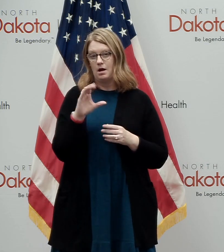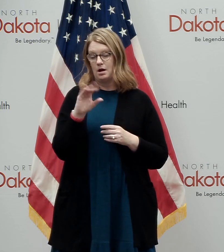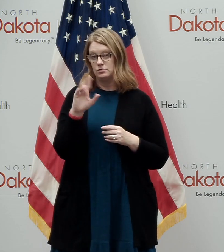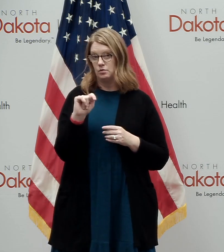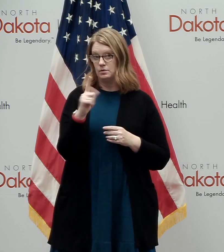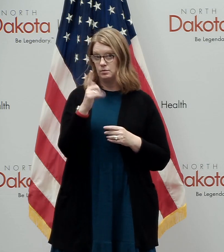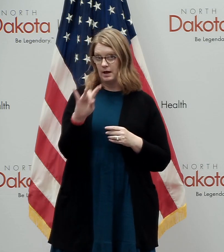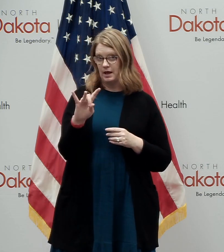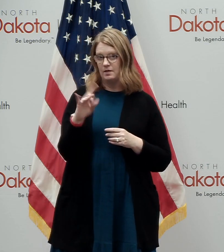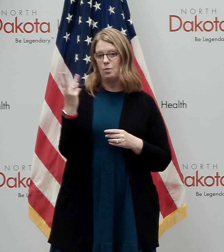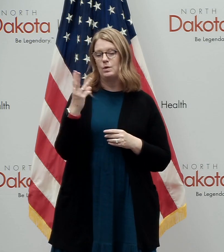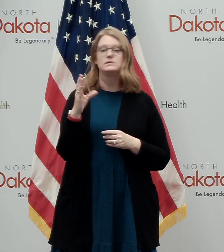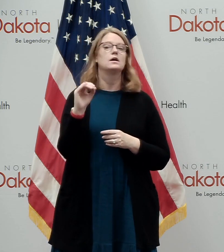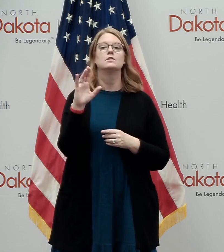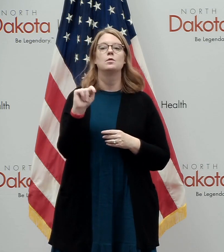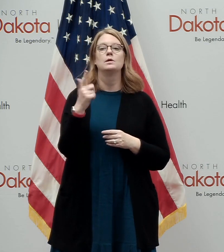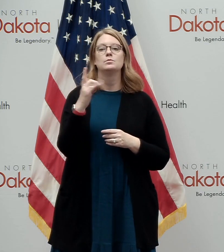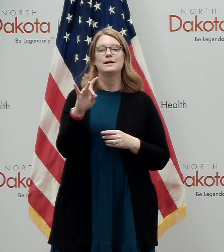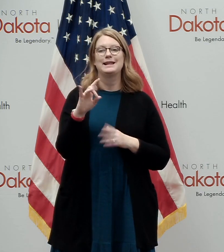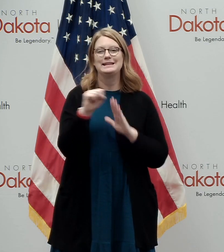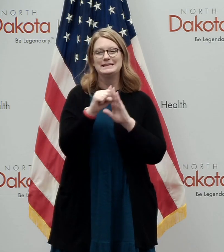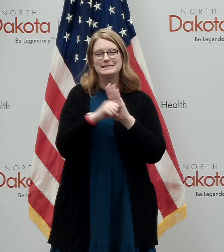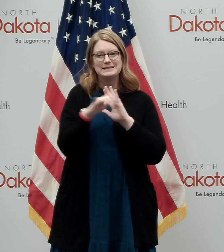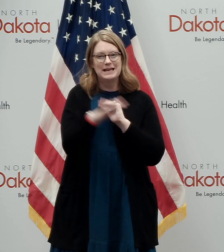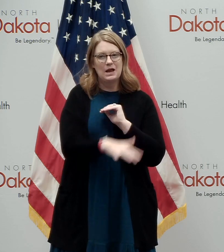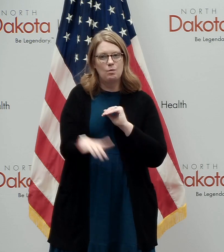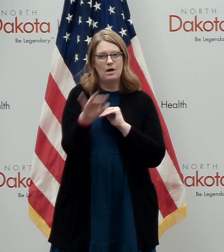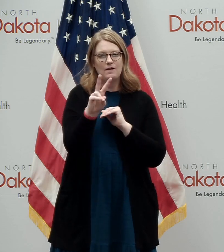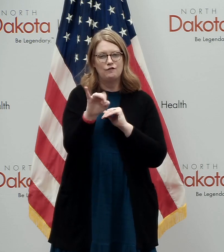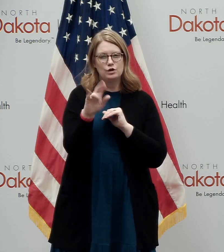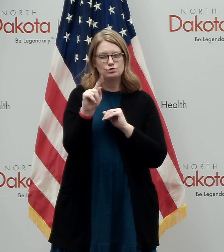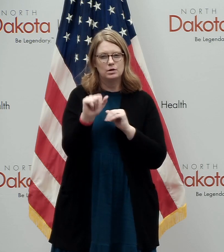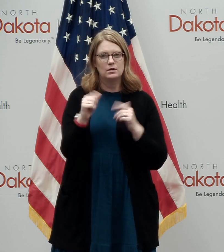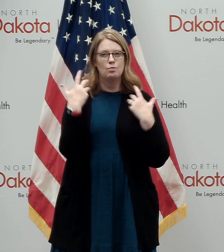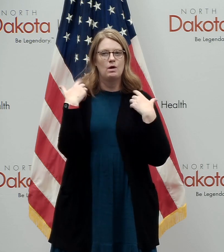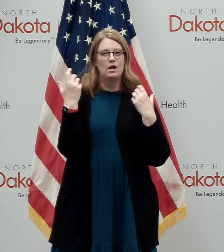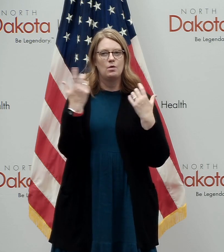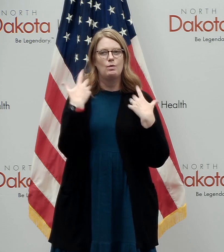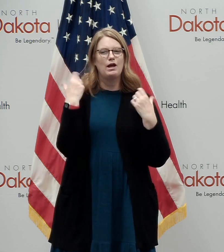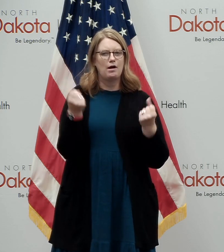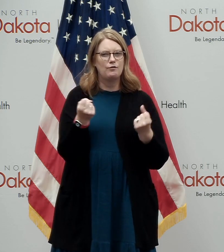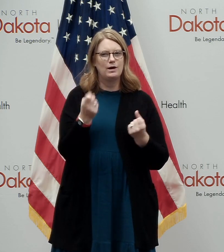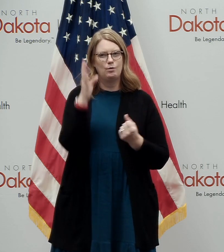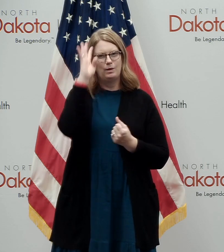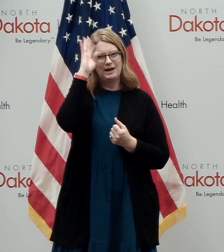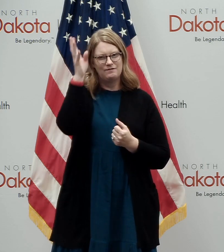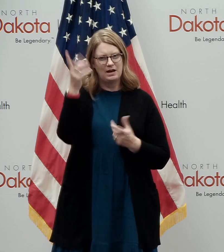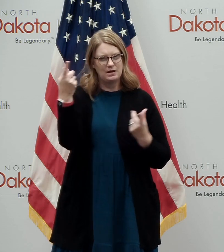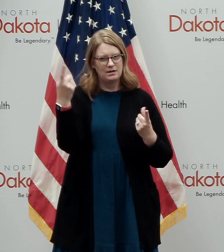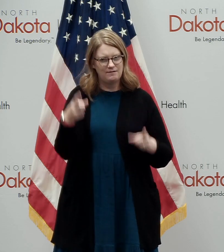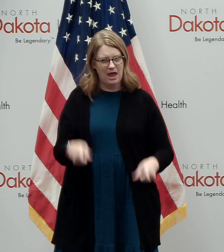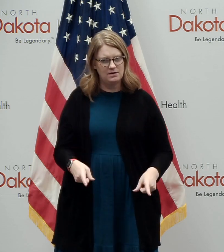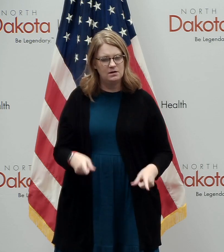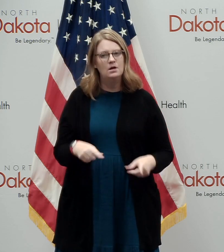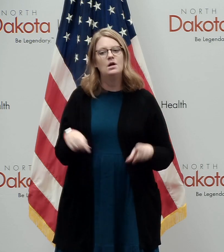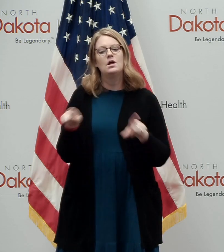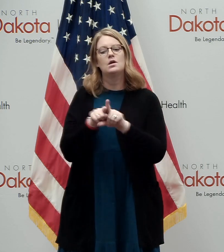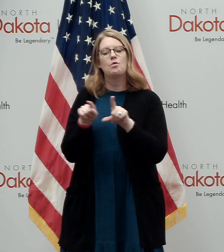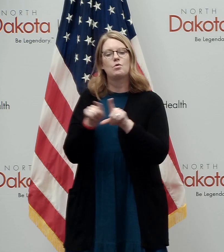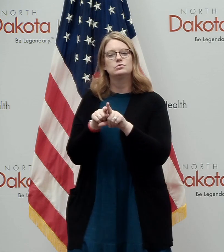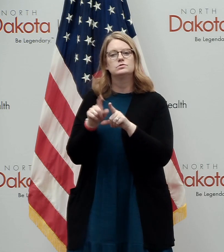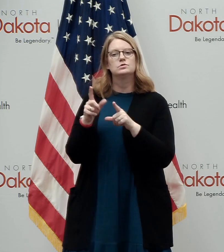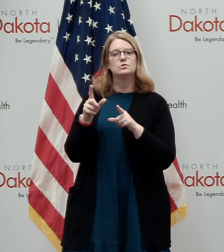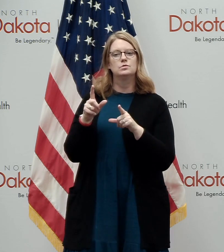October 28th, Wednesday, October 28th, the statewide Virtual Recovery Reinvented event will be occurring. And then also